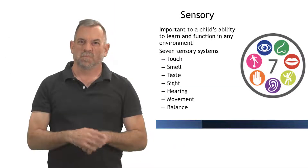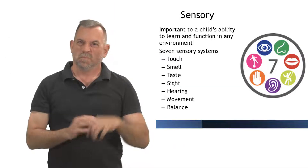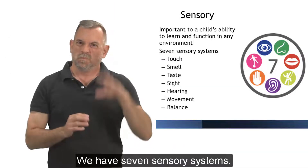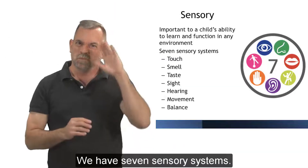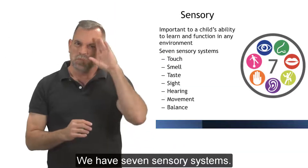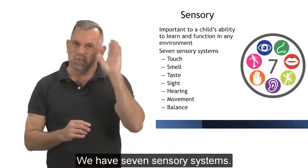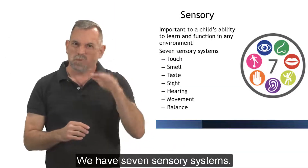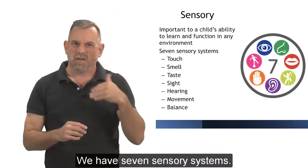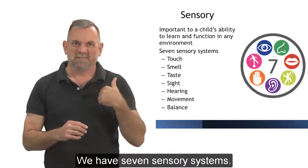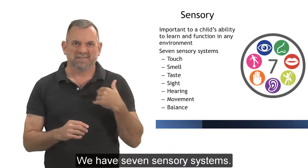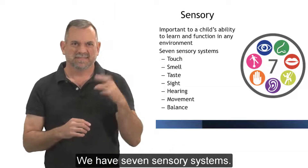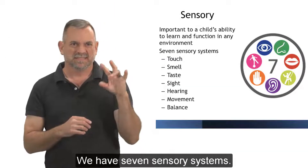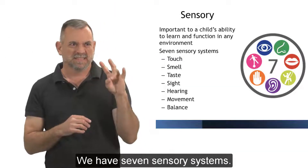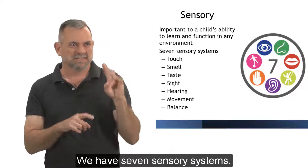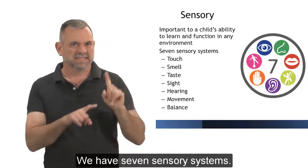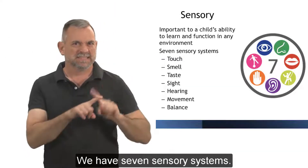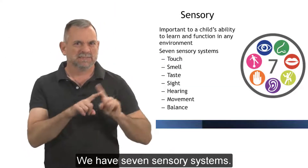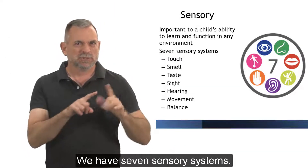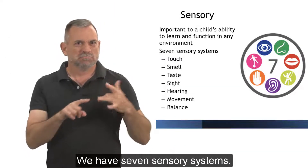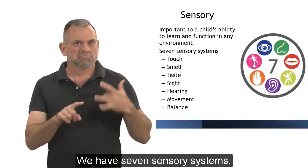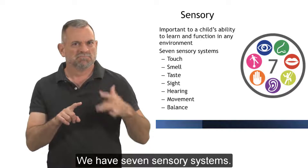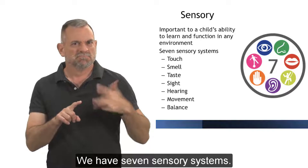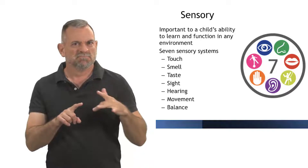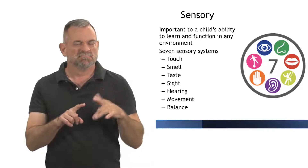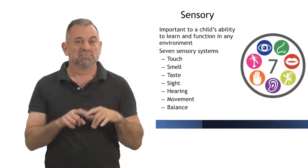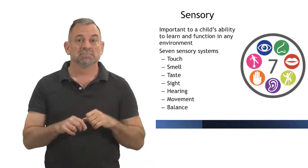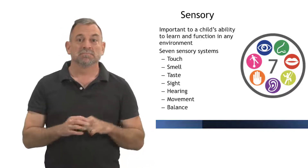We have 7 sensory systems.